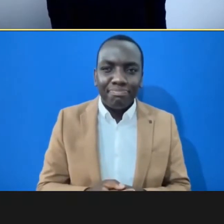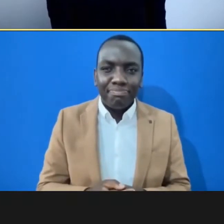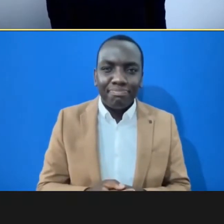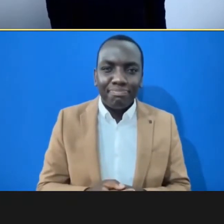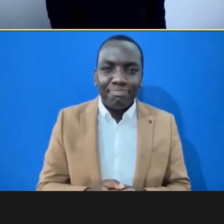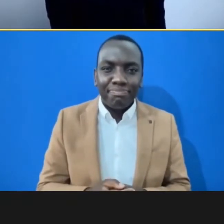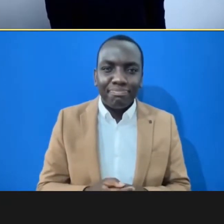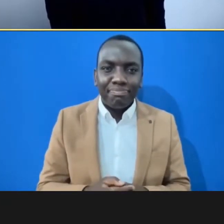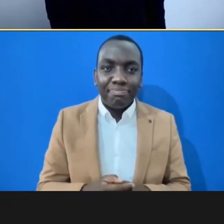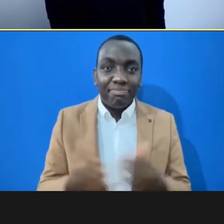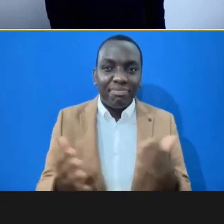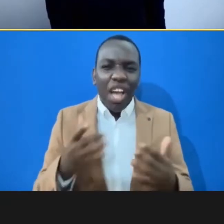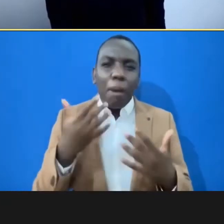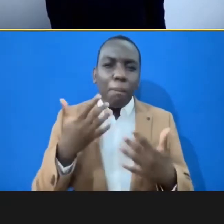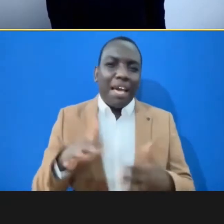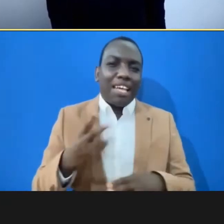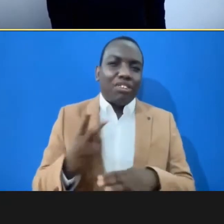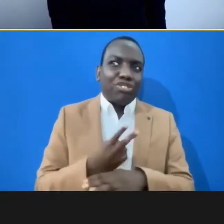Next slide, please.